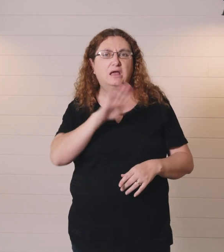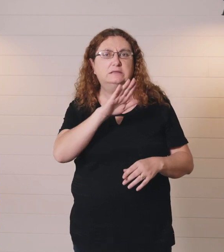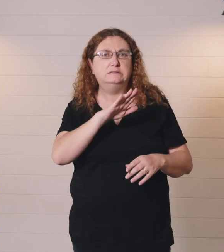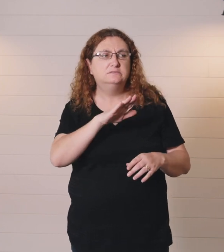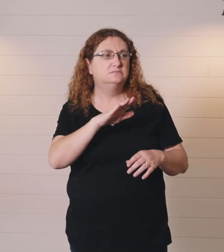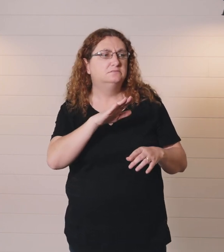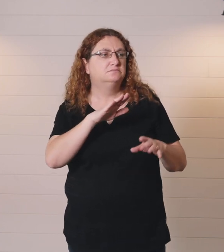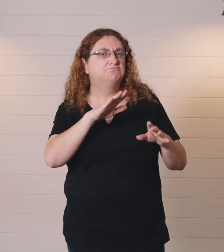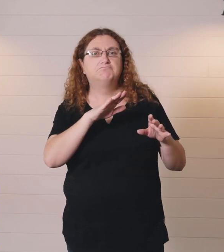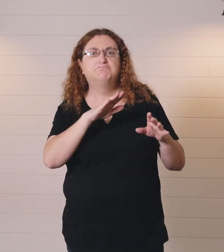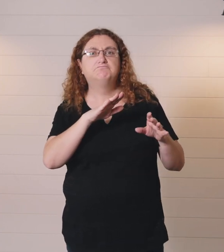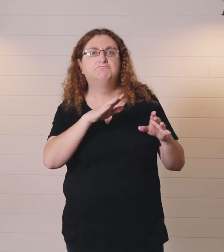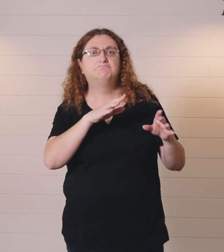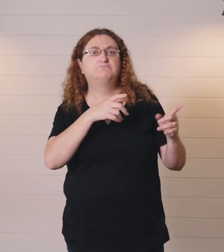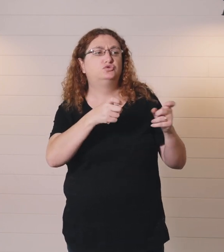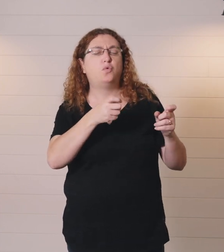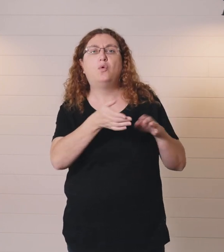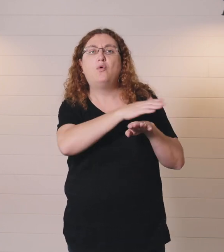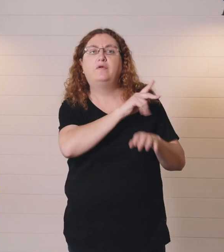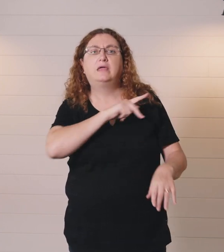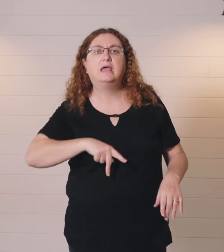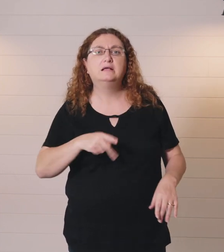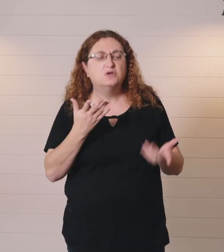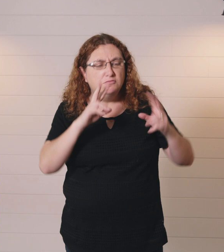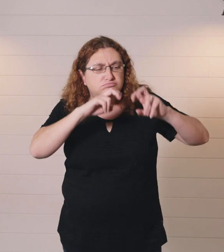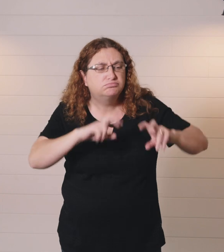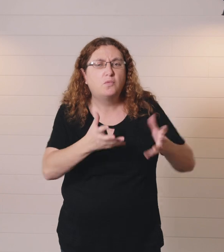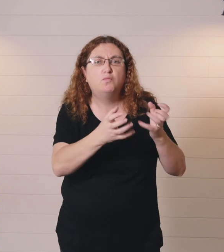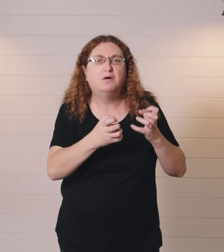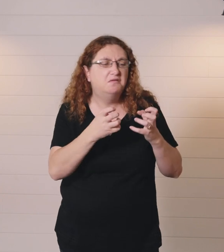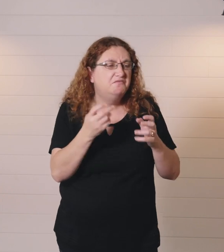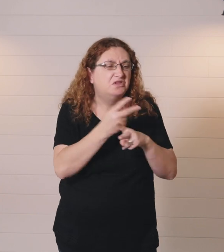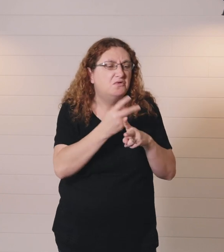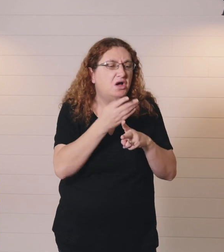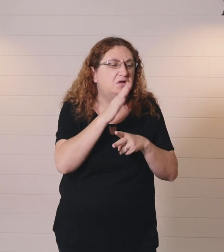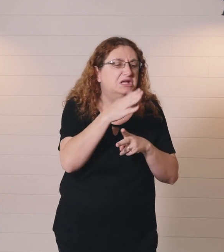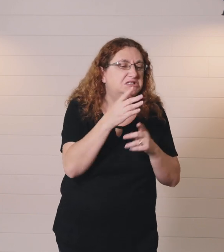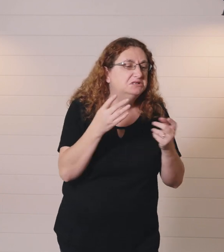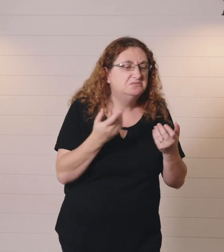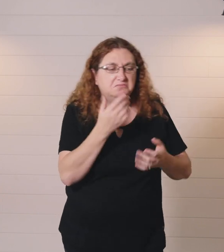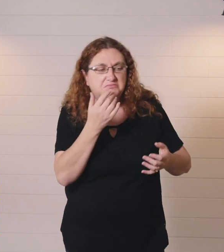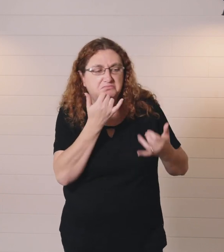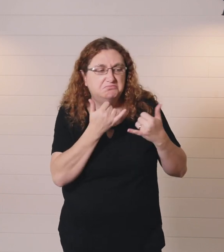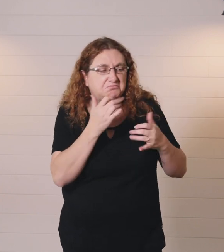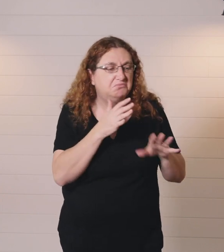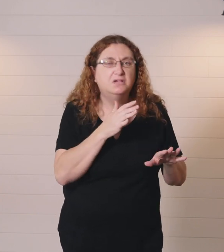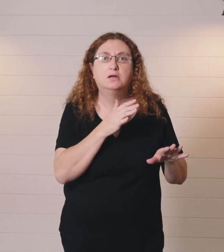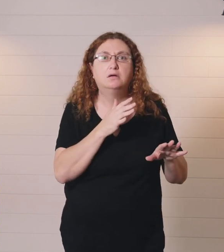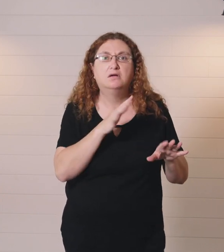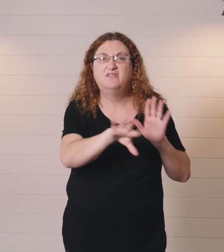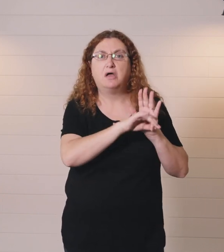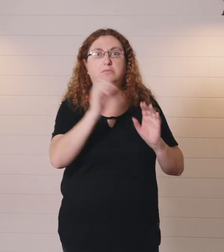so they began to look for cracks in his life. They wanted to find some dirt on Daniel's life to discredit him. And they found nothing that they